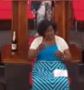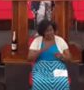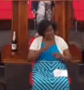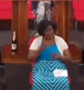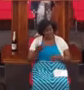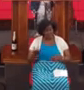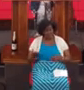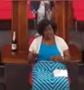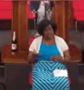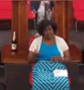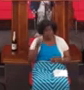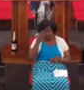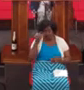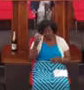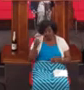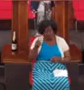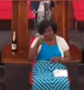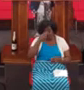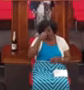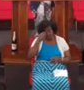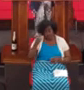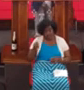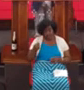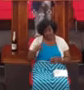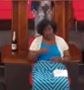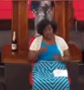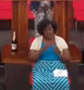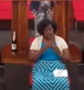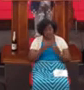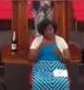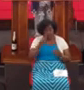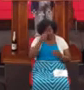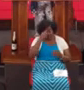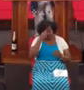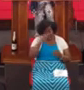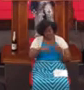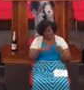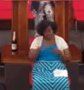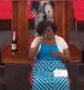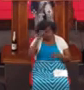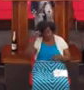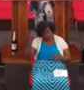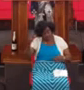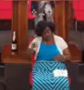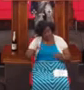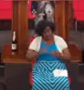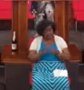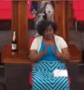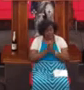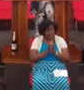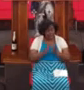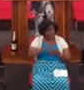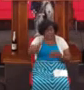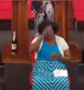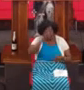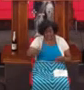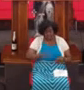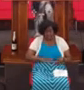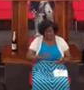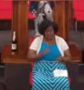things. Why? Because we are more concerned about the opinion and the praises of men than one